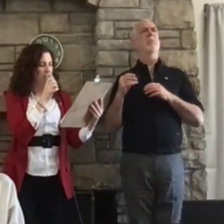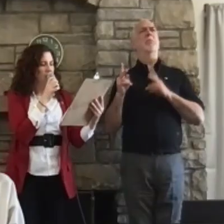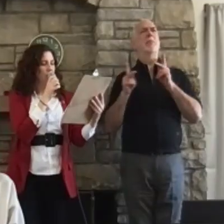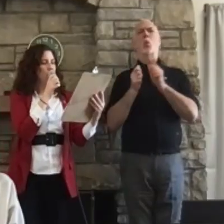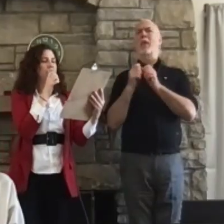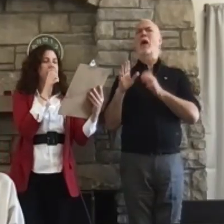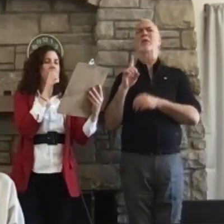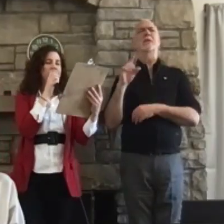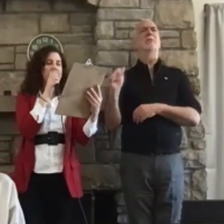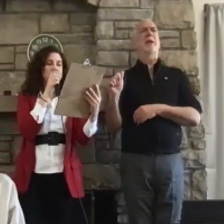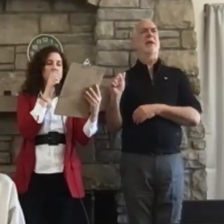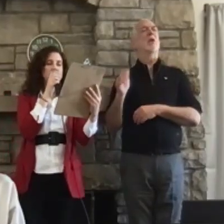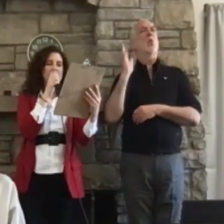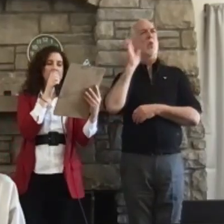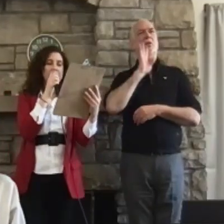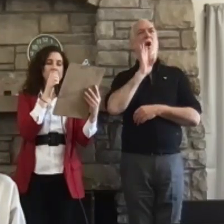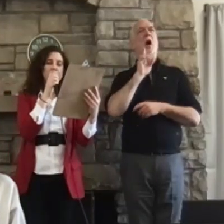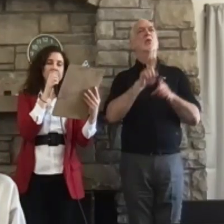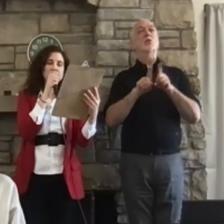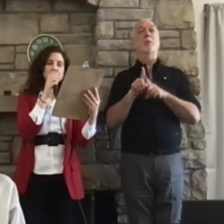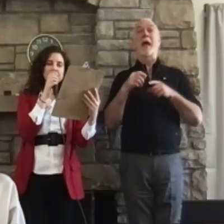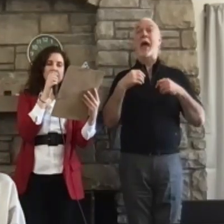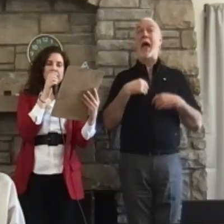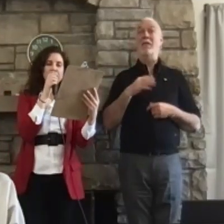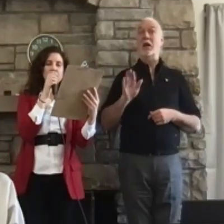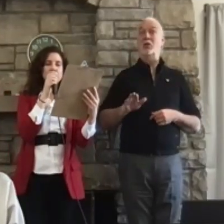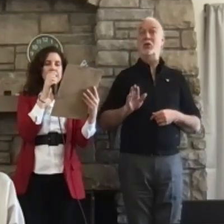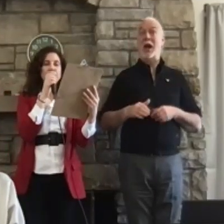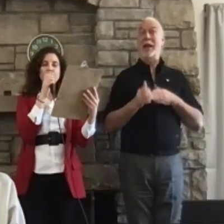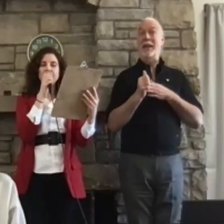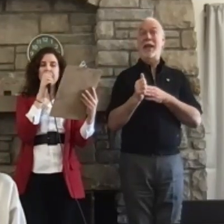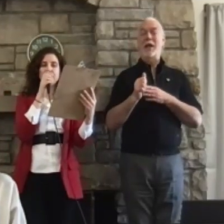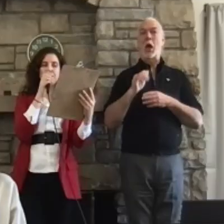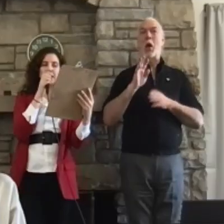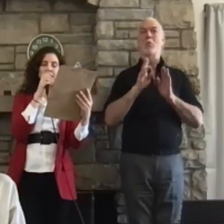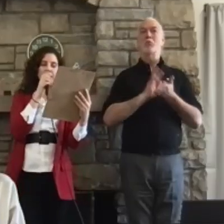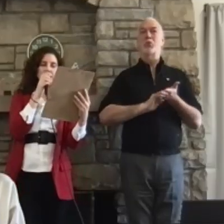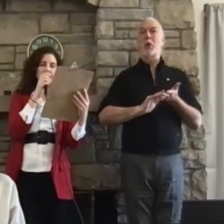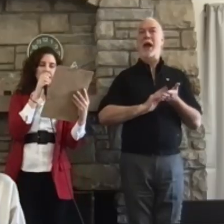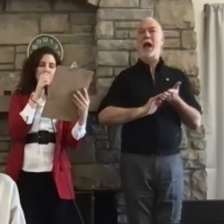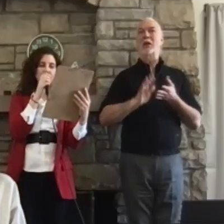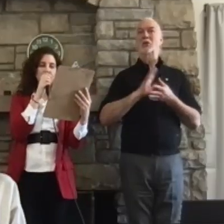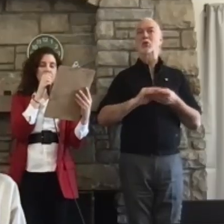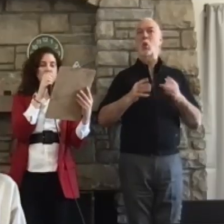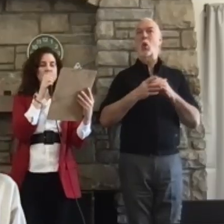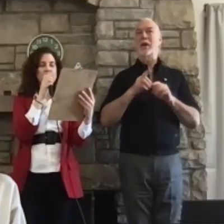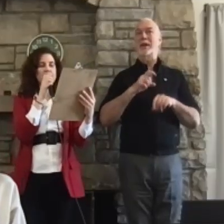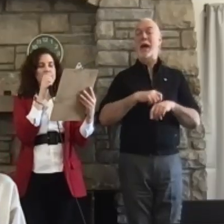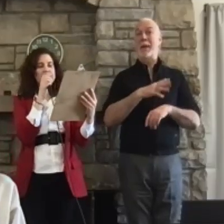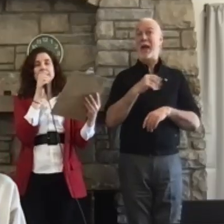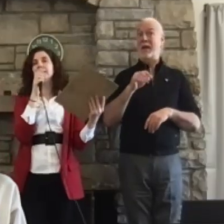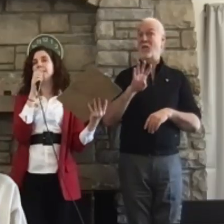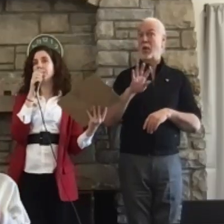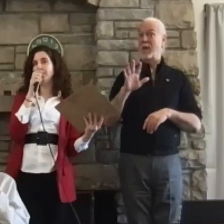well. We'll kick off things with a child-led Braille story time, followed by a 45-minute panel discussion whose